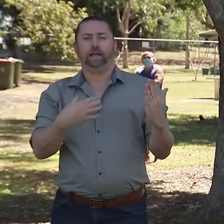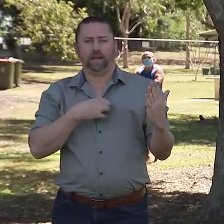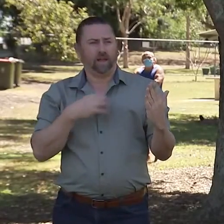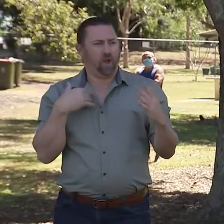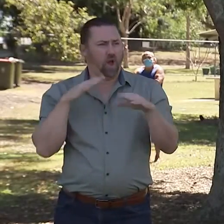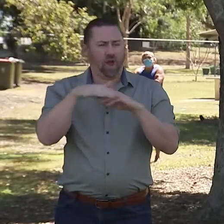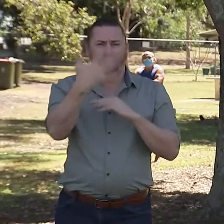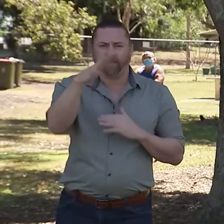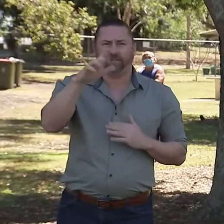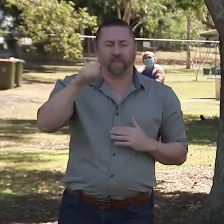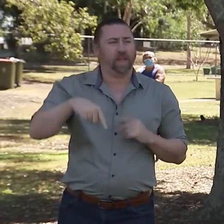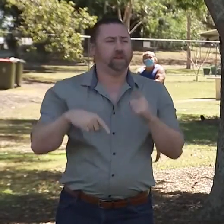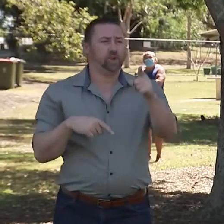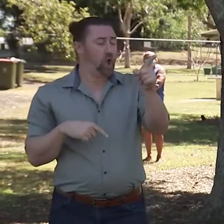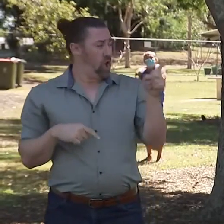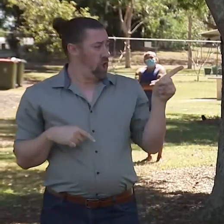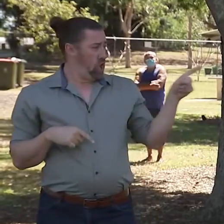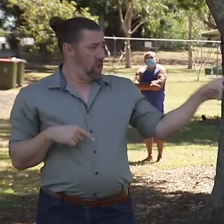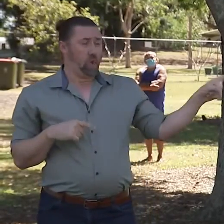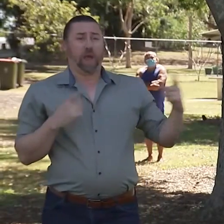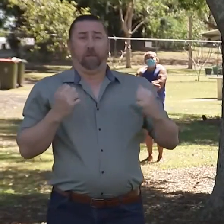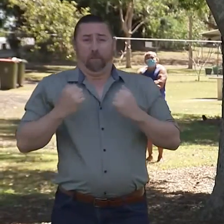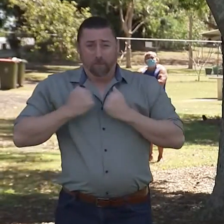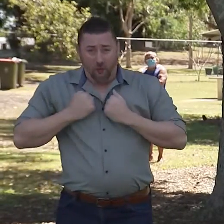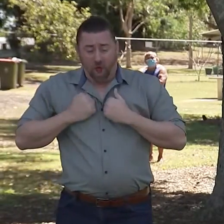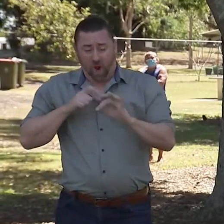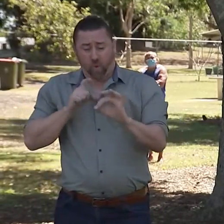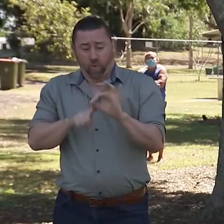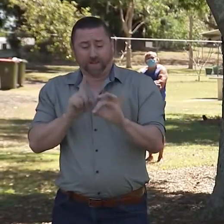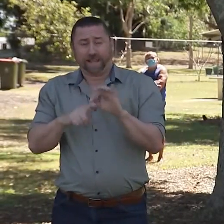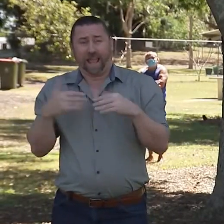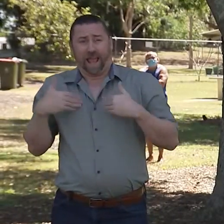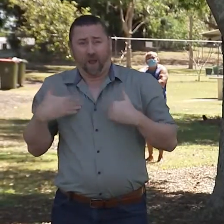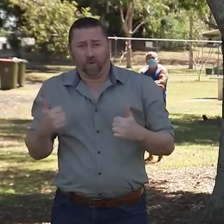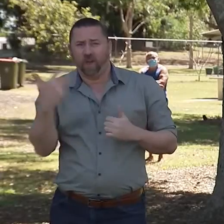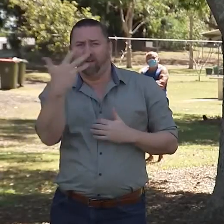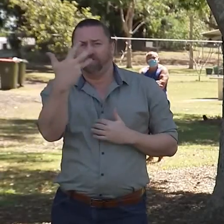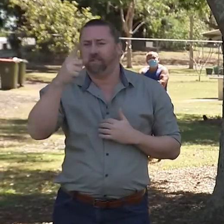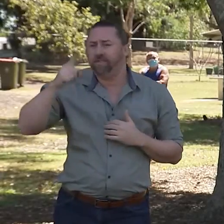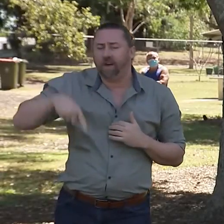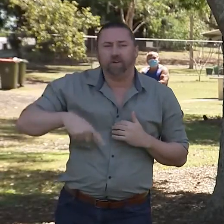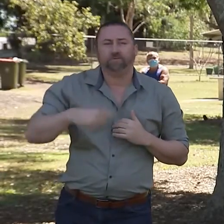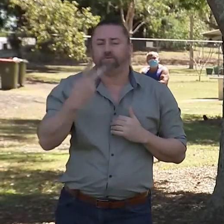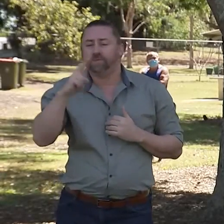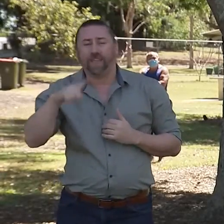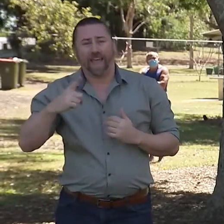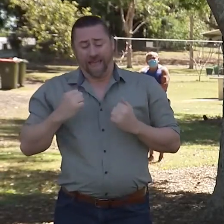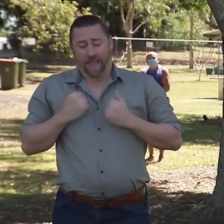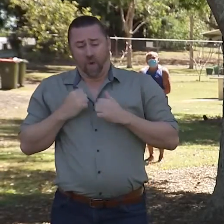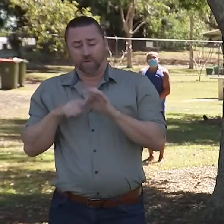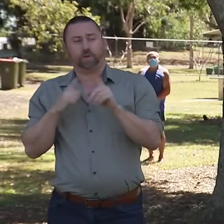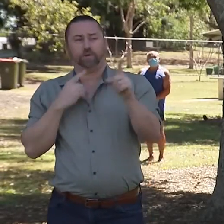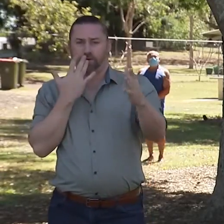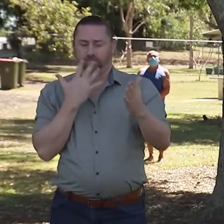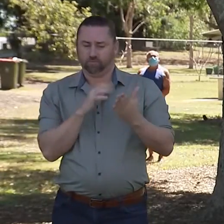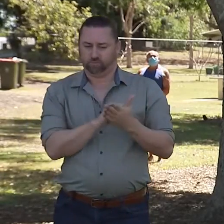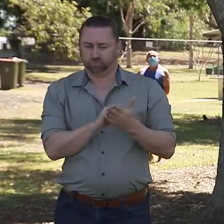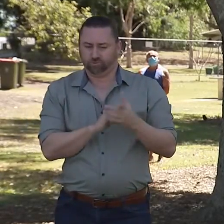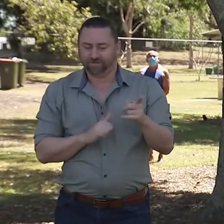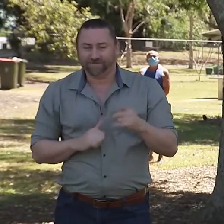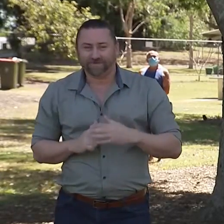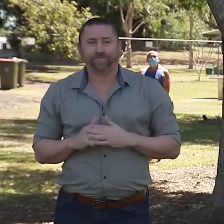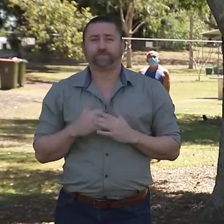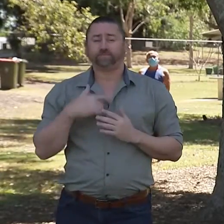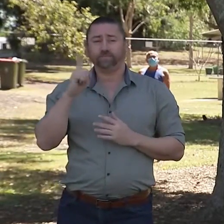that, my understanding. This is the state. This is Queensland Health. This is what Queensland Health is doing. But we're actually seeing a